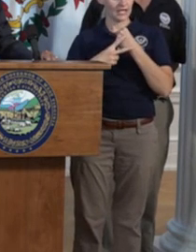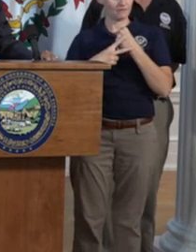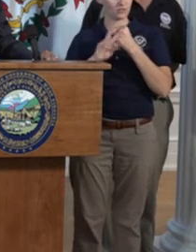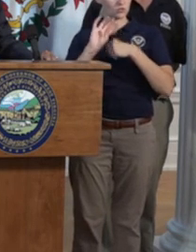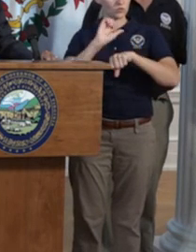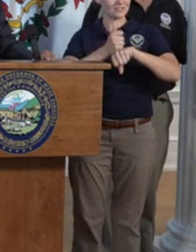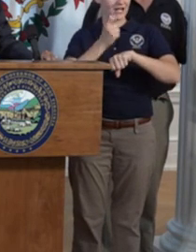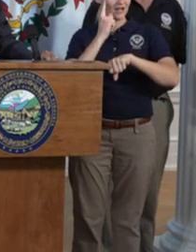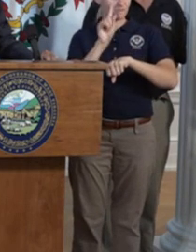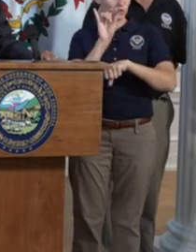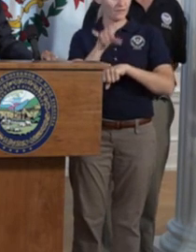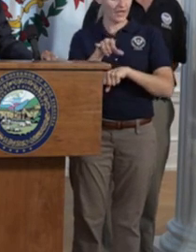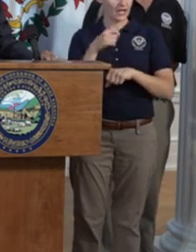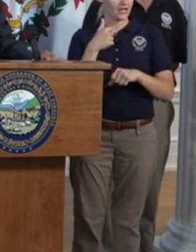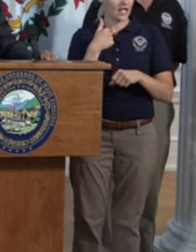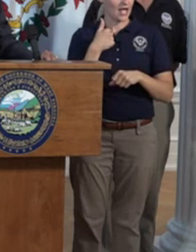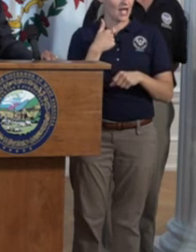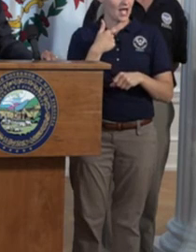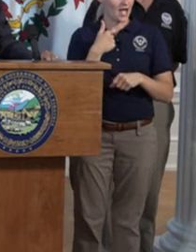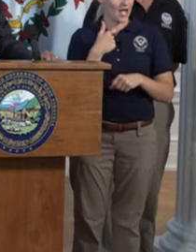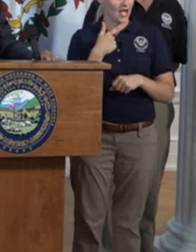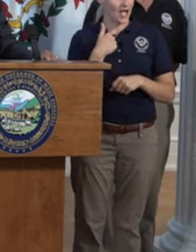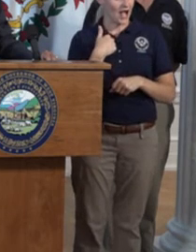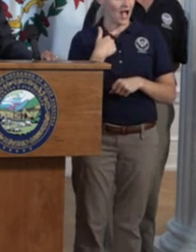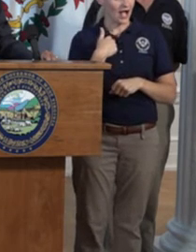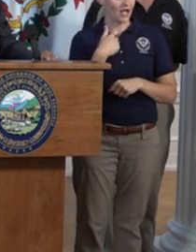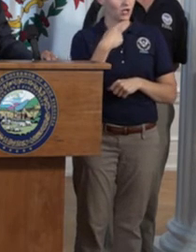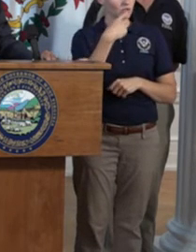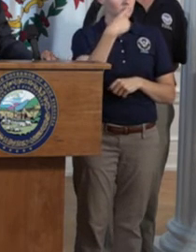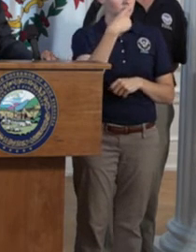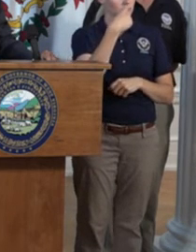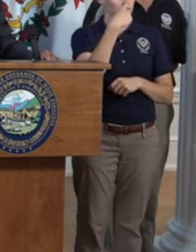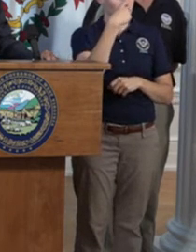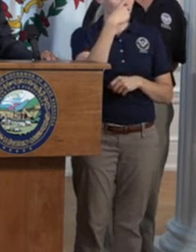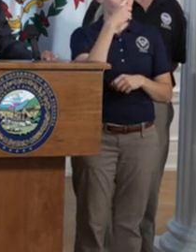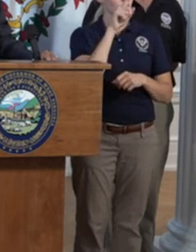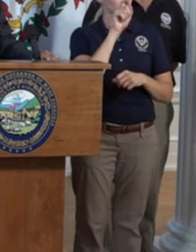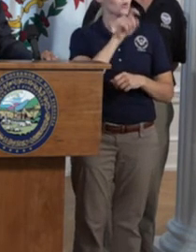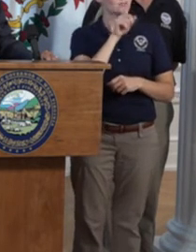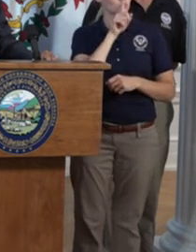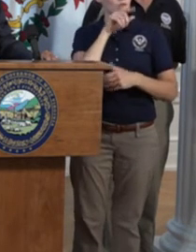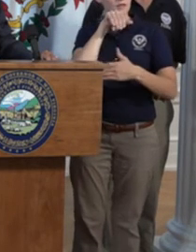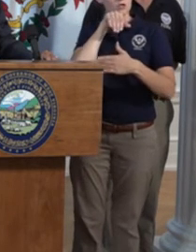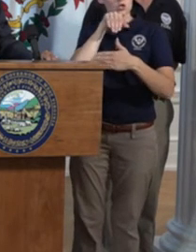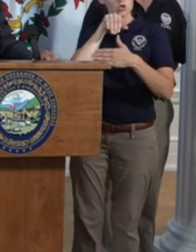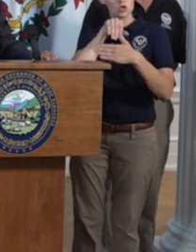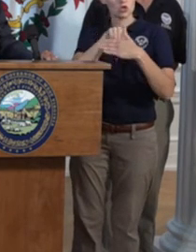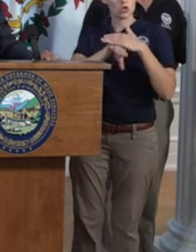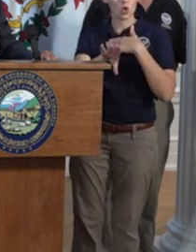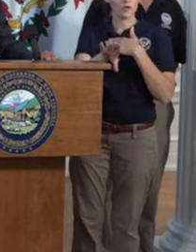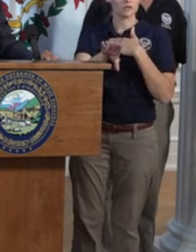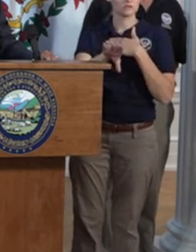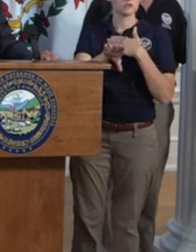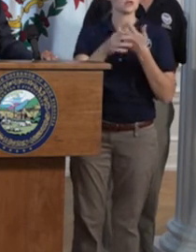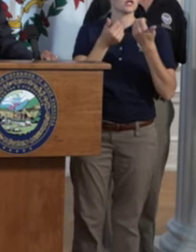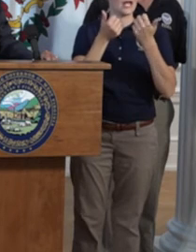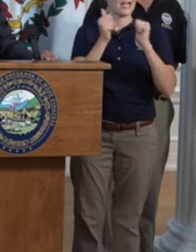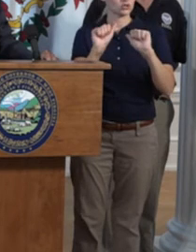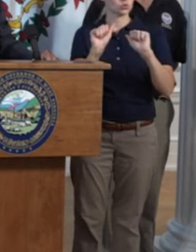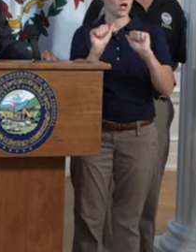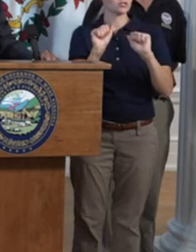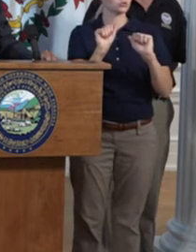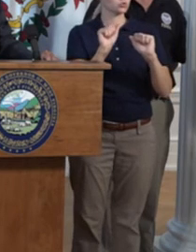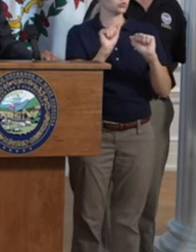and watched what would happen. You'd have to basically call the legislature in session and go in and cut different departments' budgets,